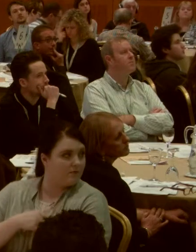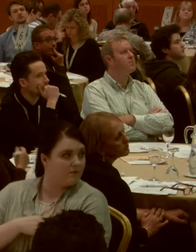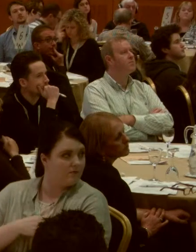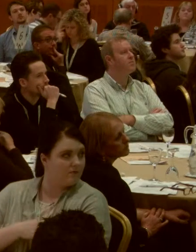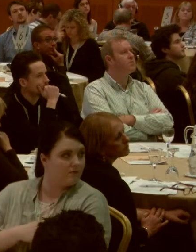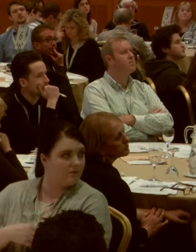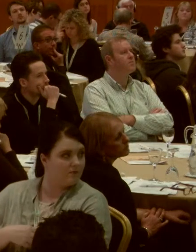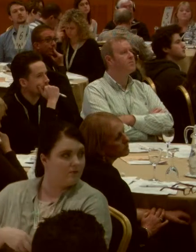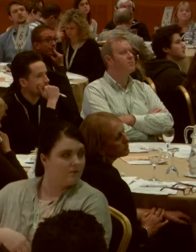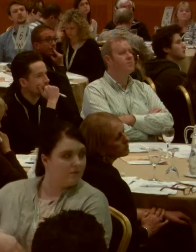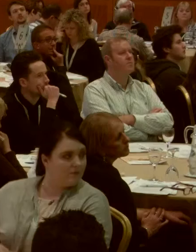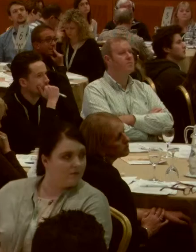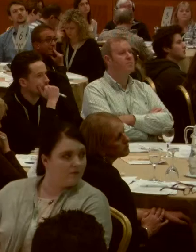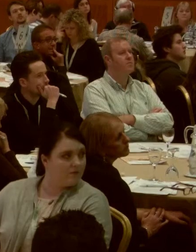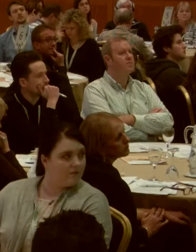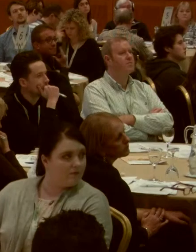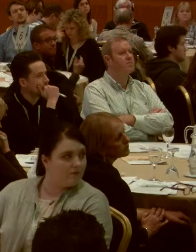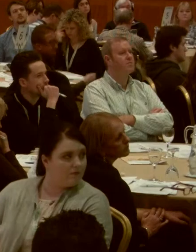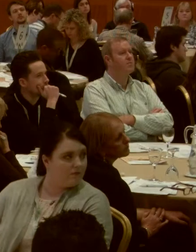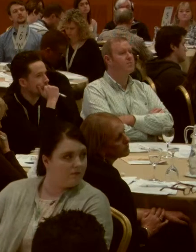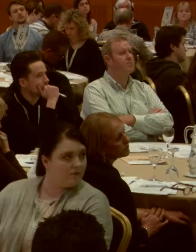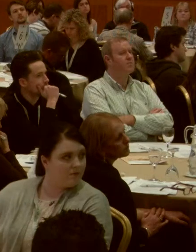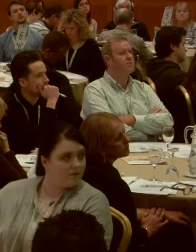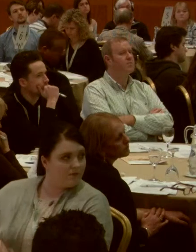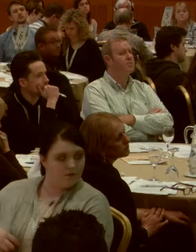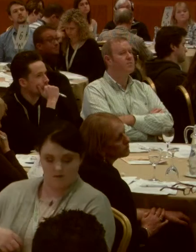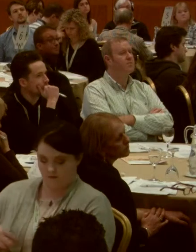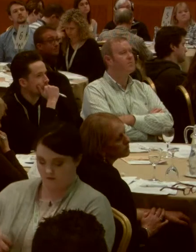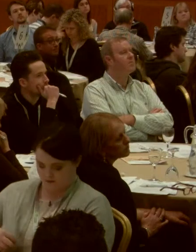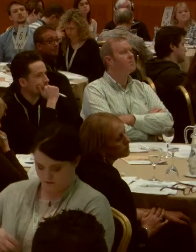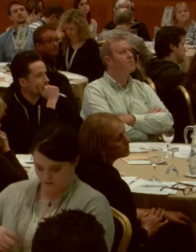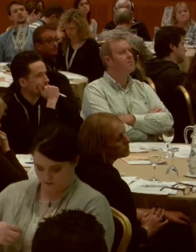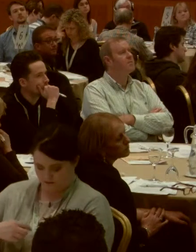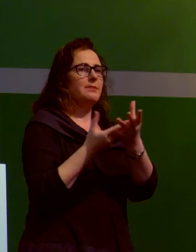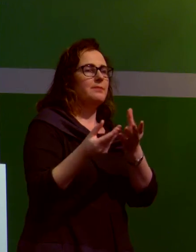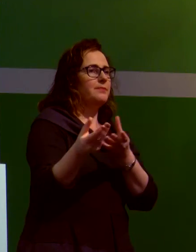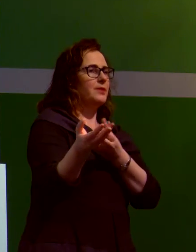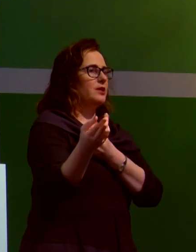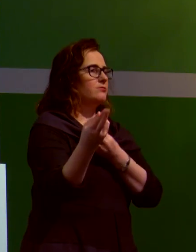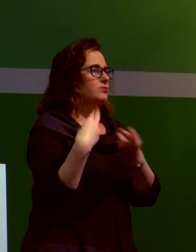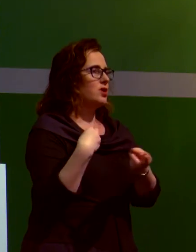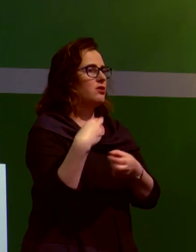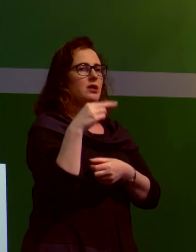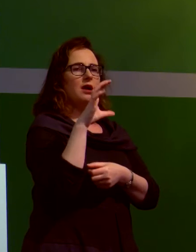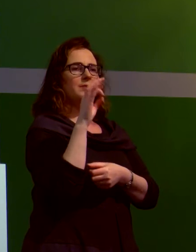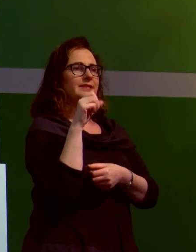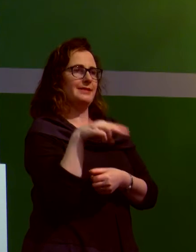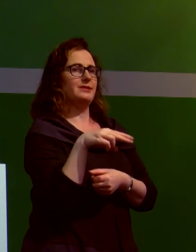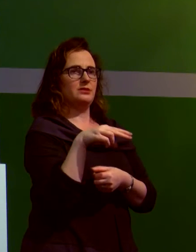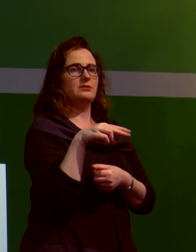been violated can get compensation at the discretion of the Taoiseach in that particular